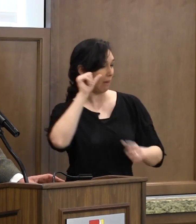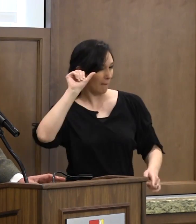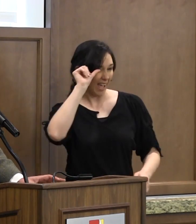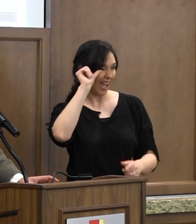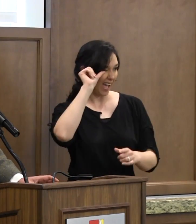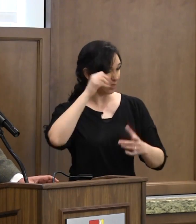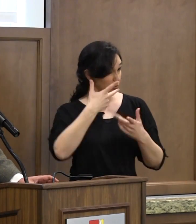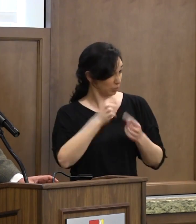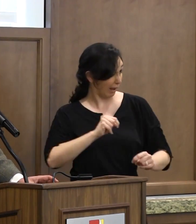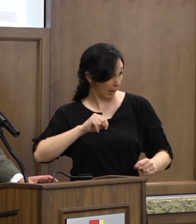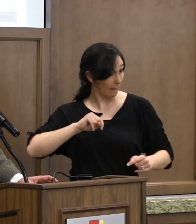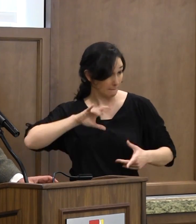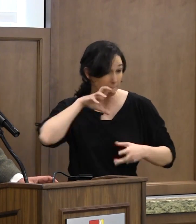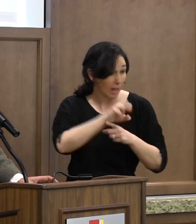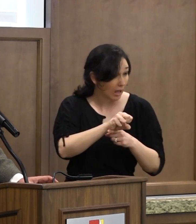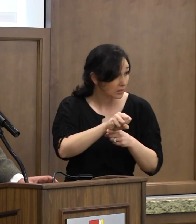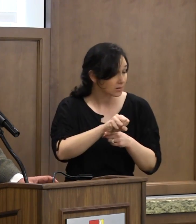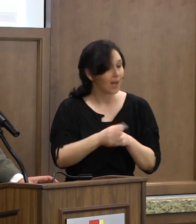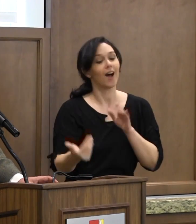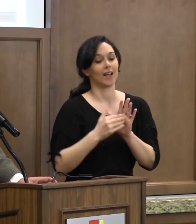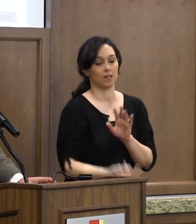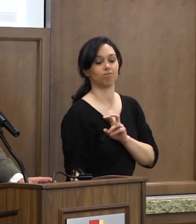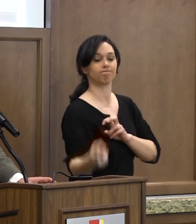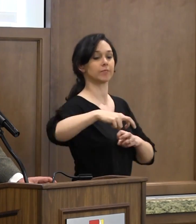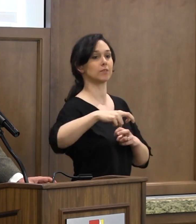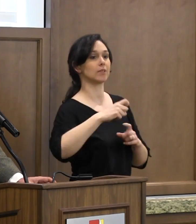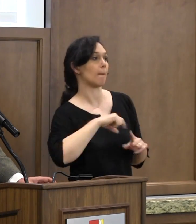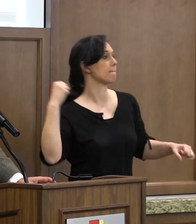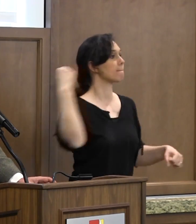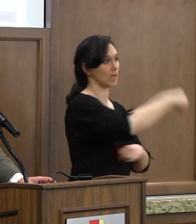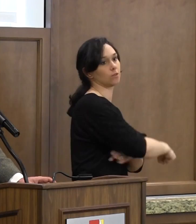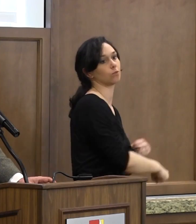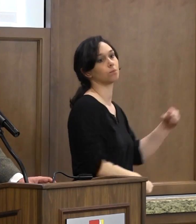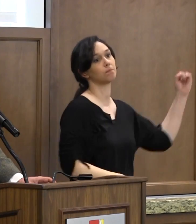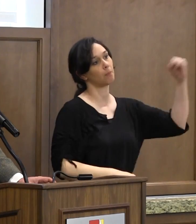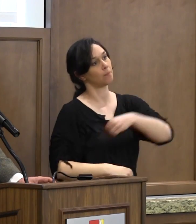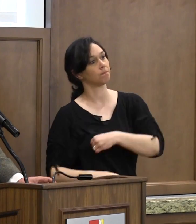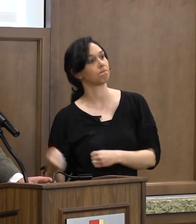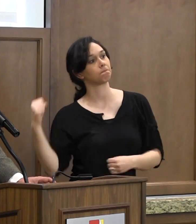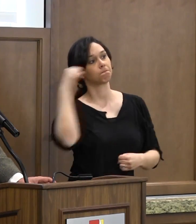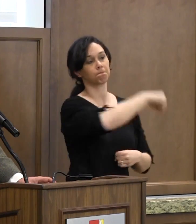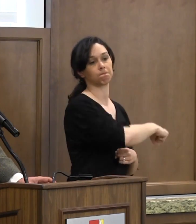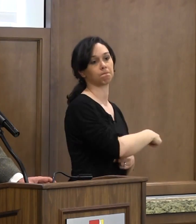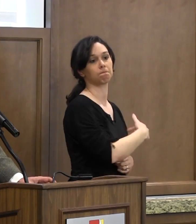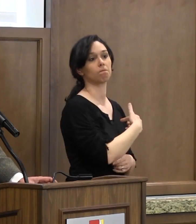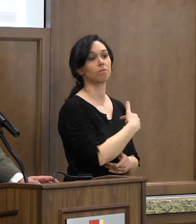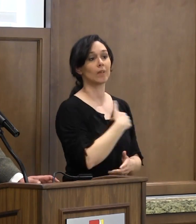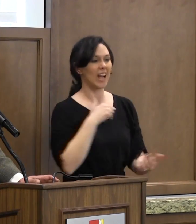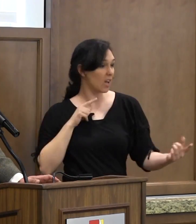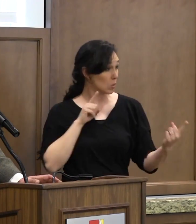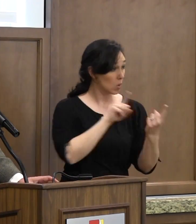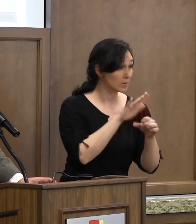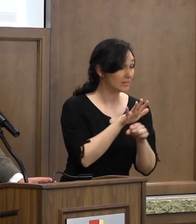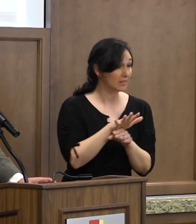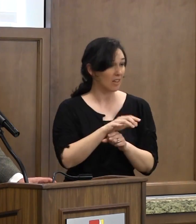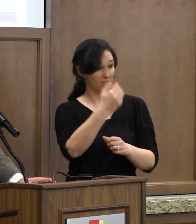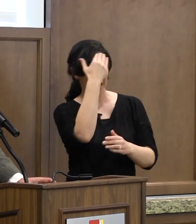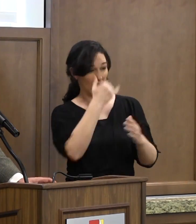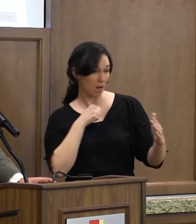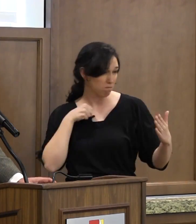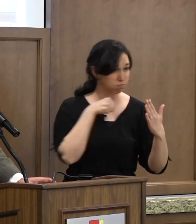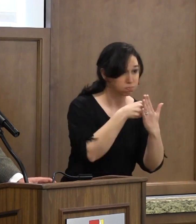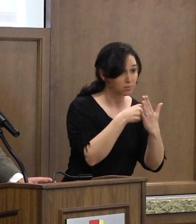tried to bite him. Again, he got to his feet and punched me at will. I got close enough to headbutt him.